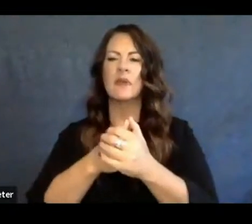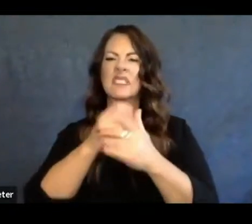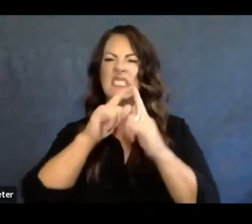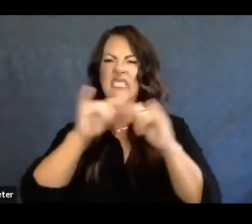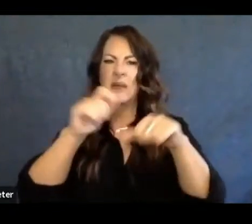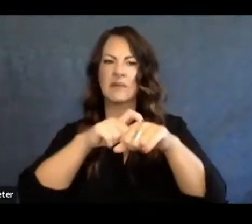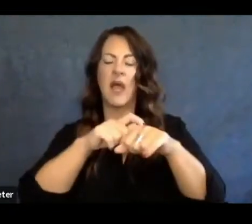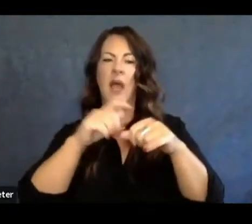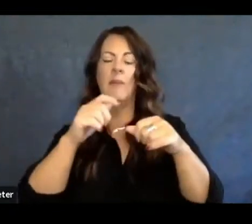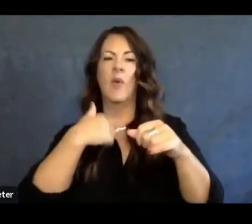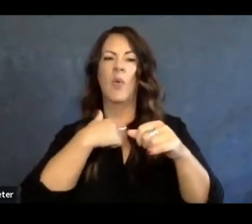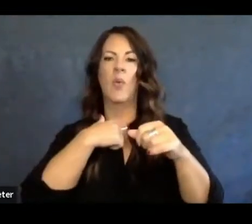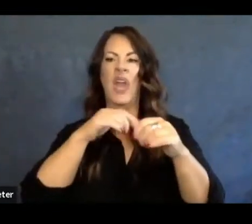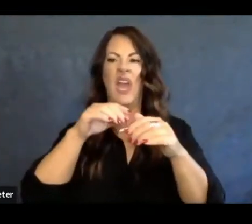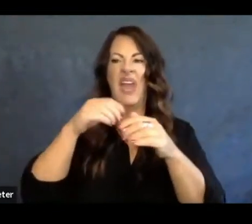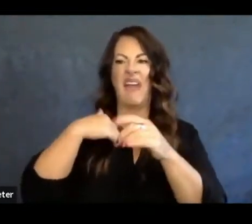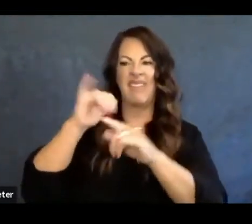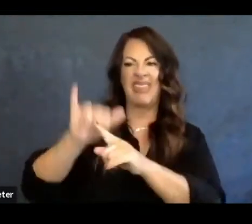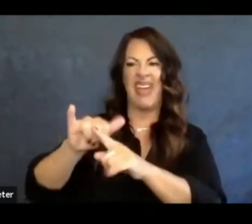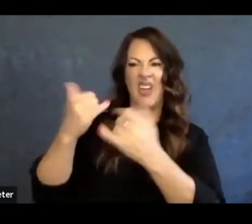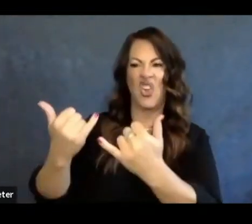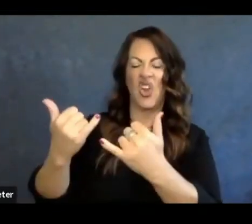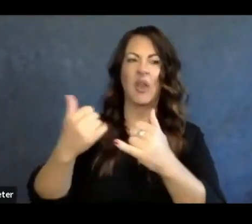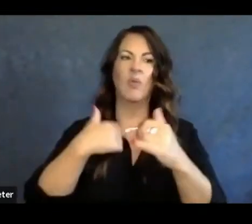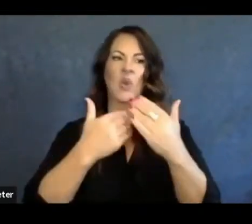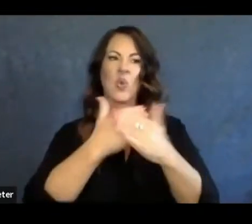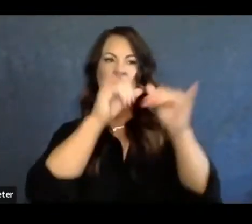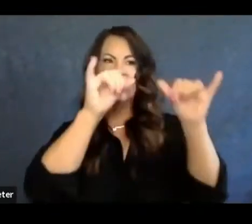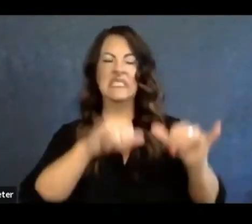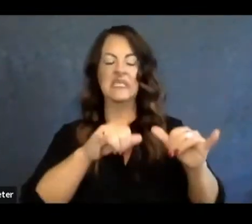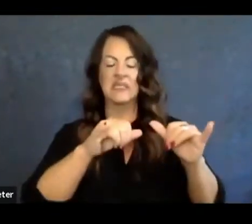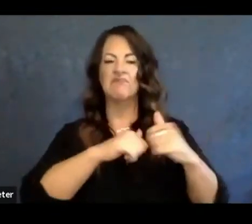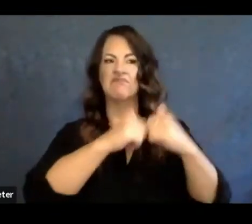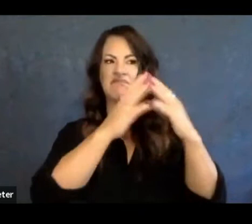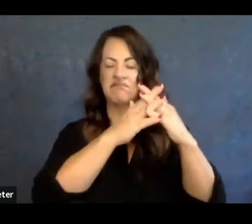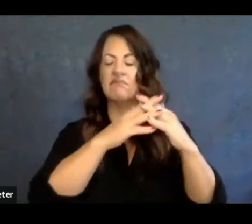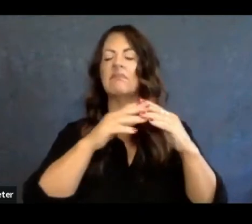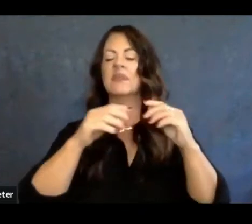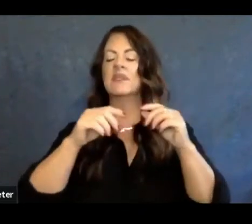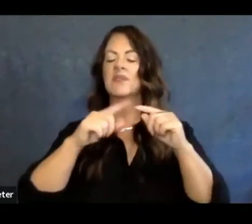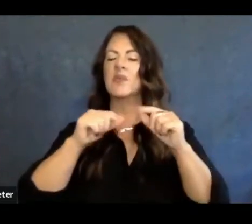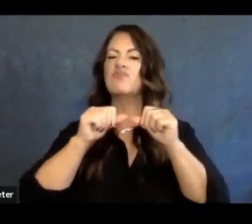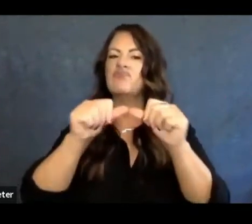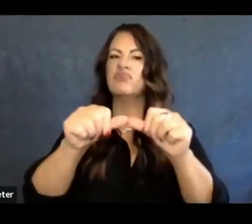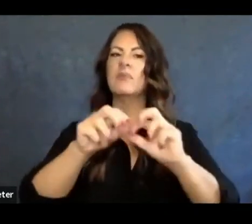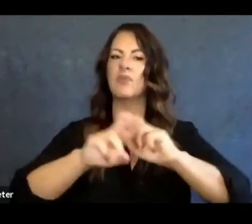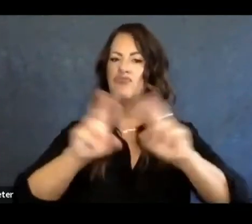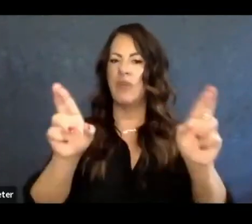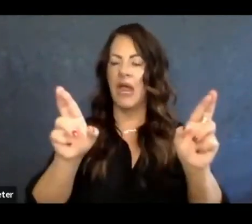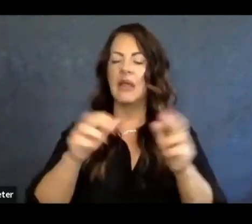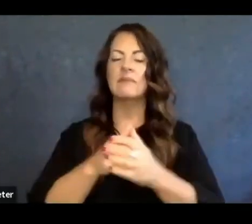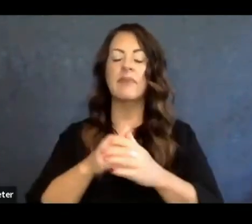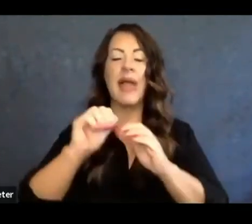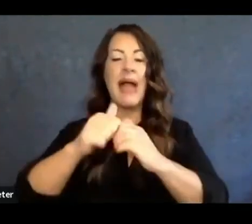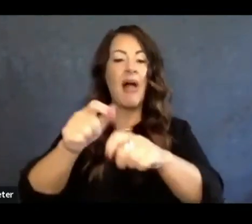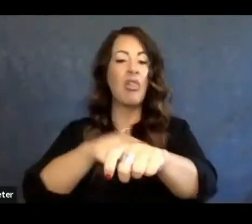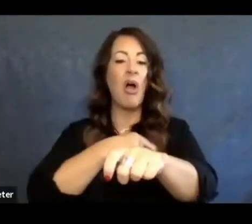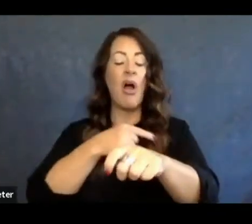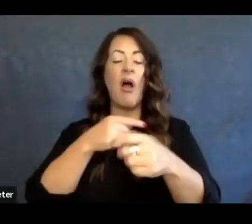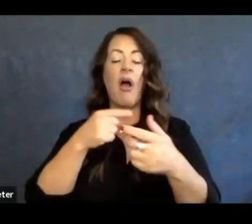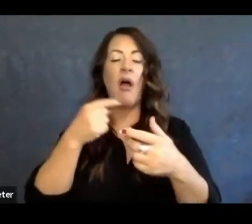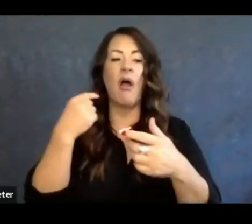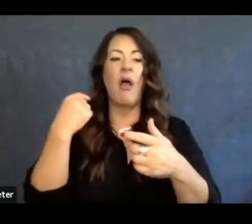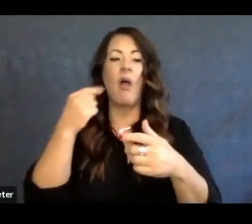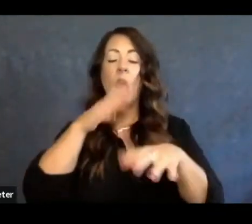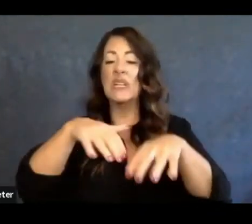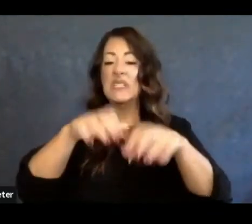new system so we have it at the ready. As far as the time that it's going to take for us to work down the